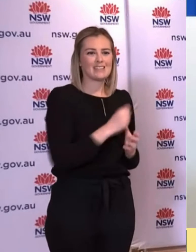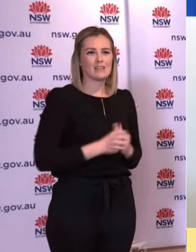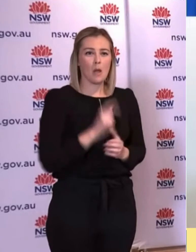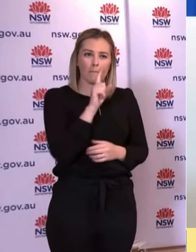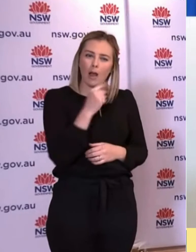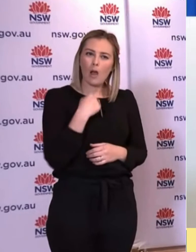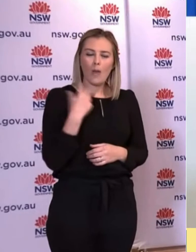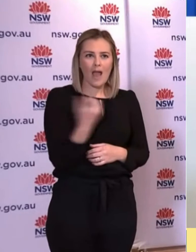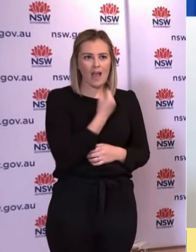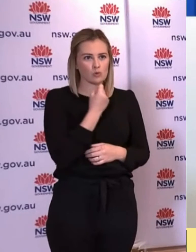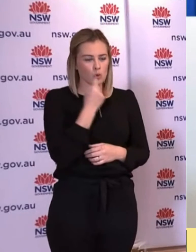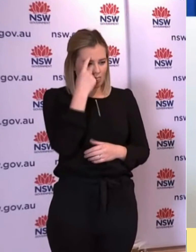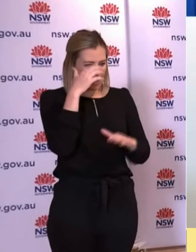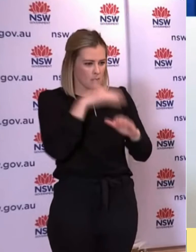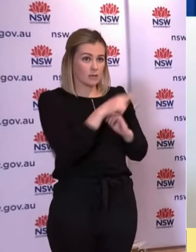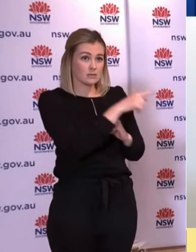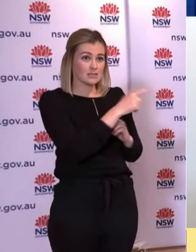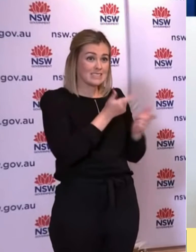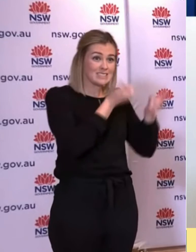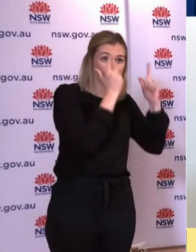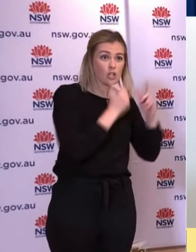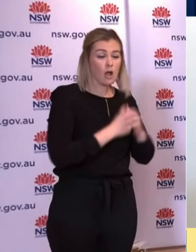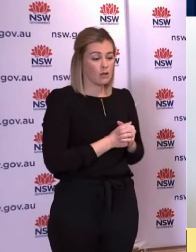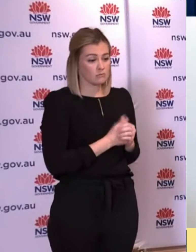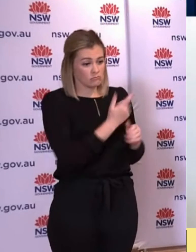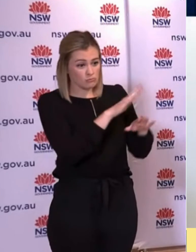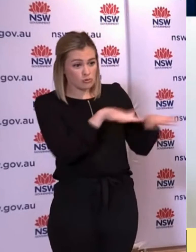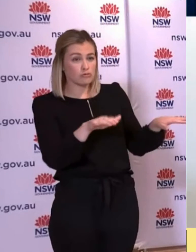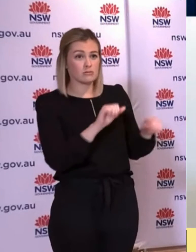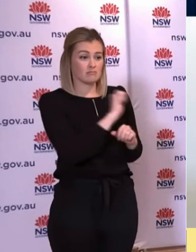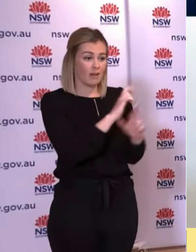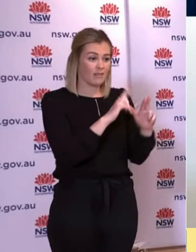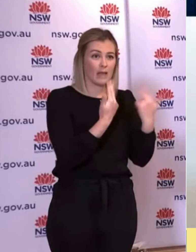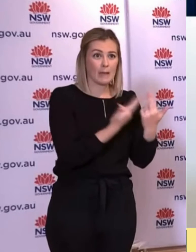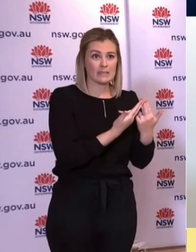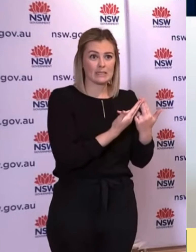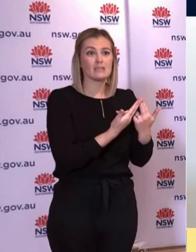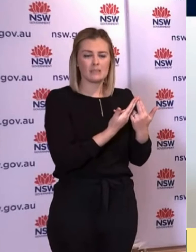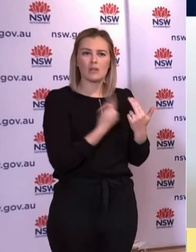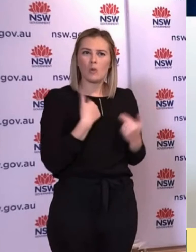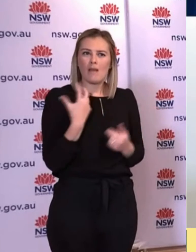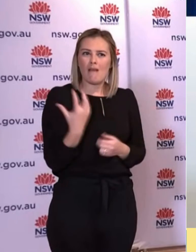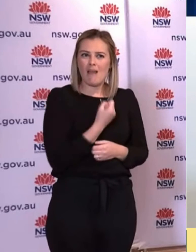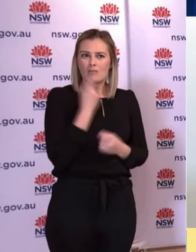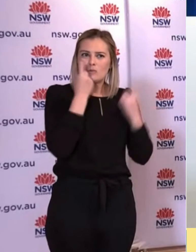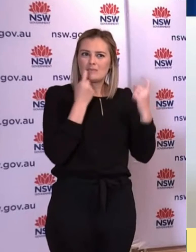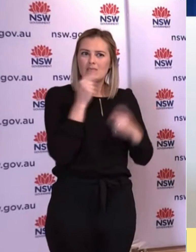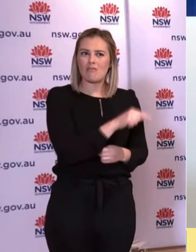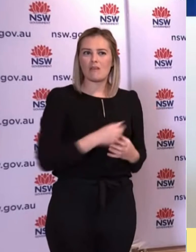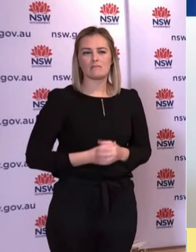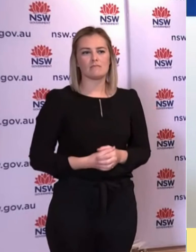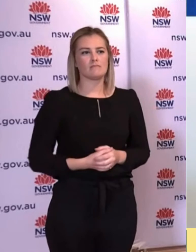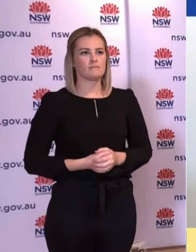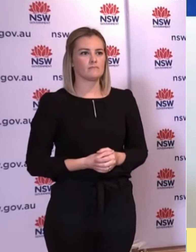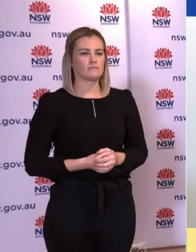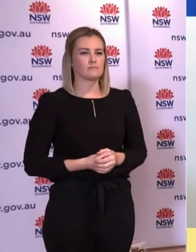and families is paramount. Our priority at the moment in health is absolutely about